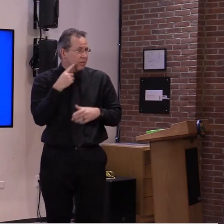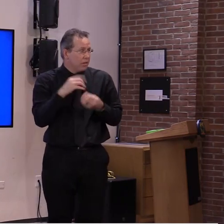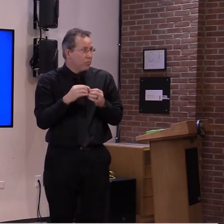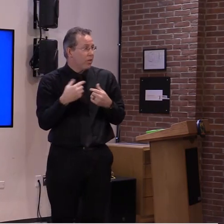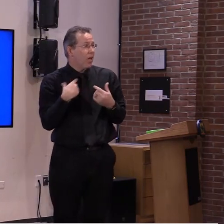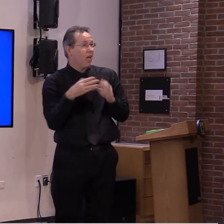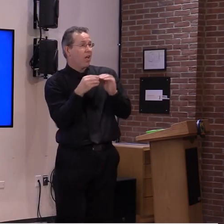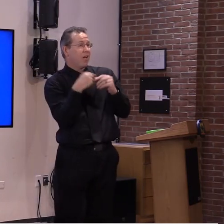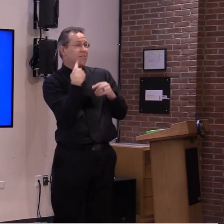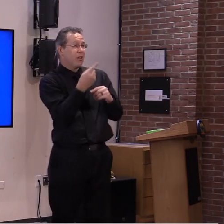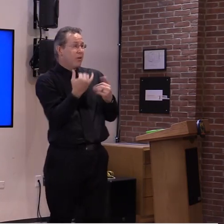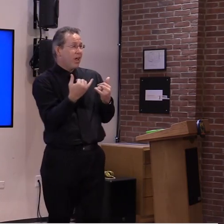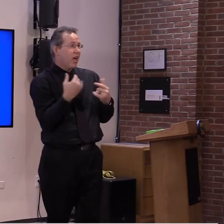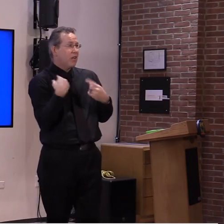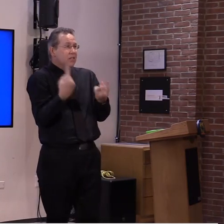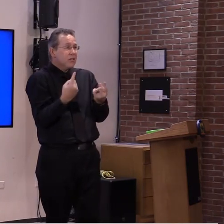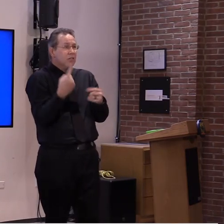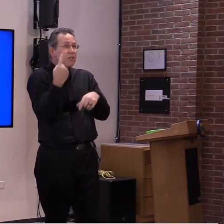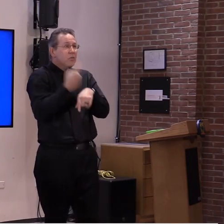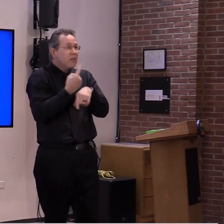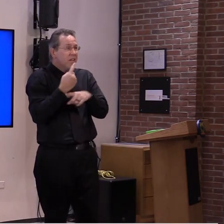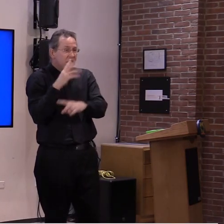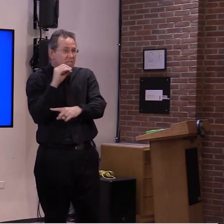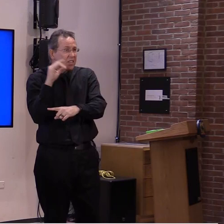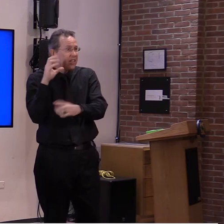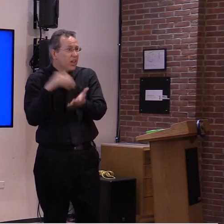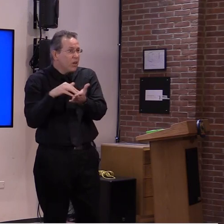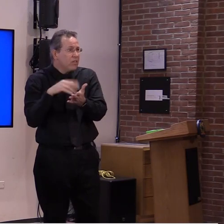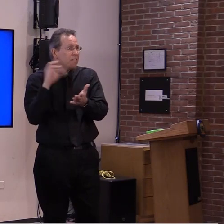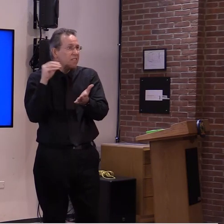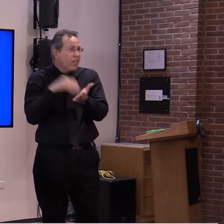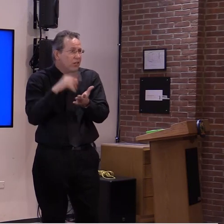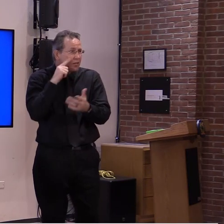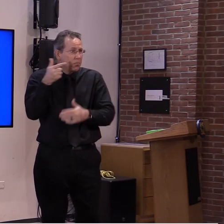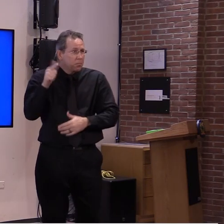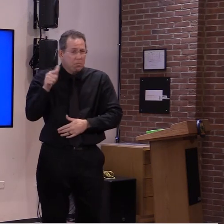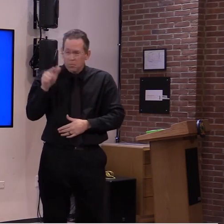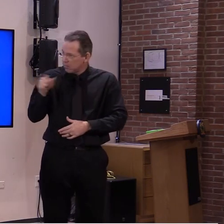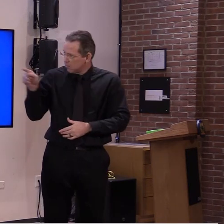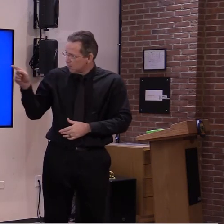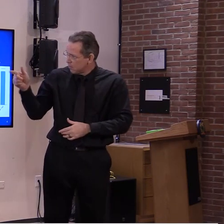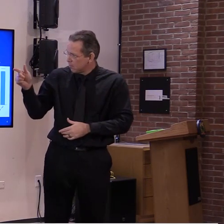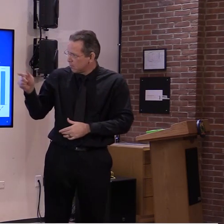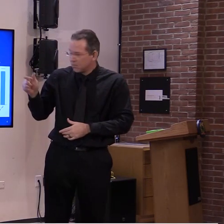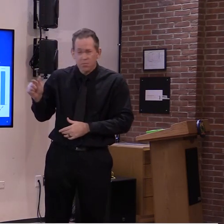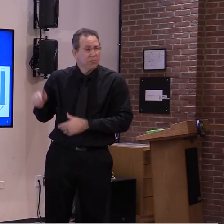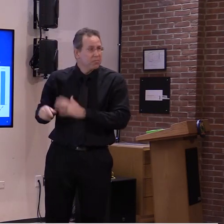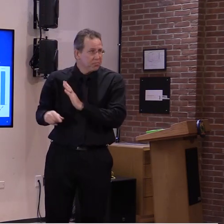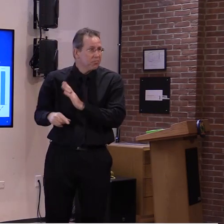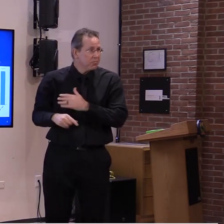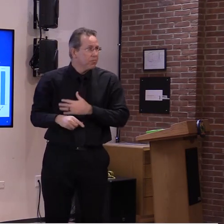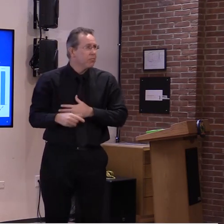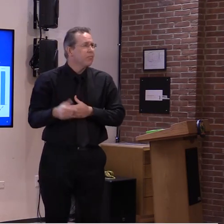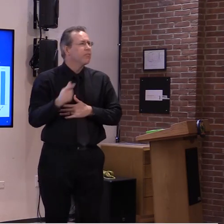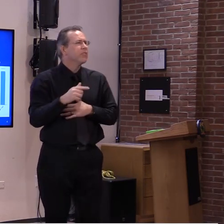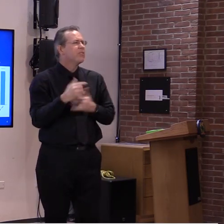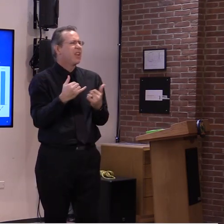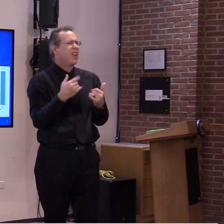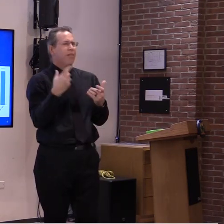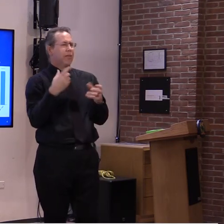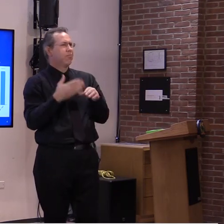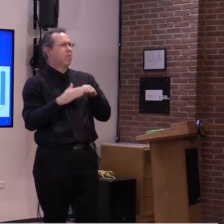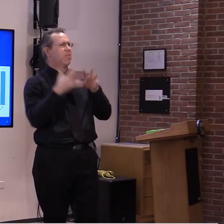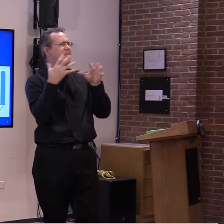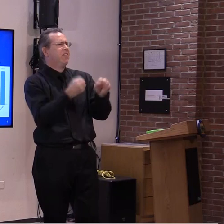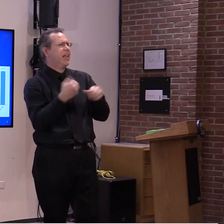last 21 days, the fastest pace the country has experienced to date. Looking at our regional data, we